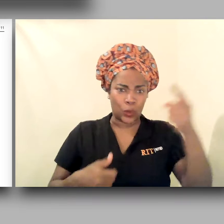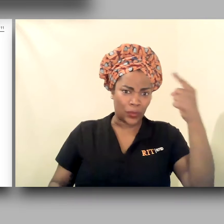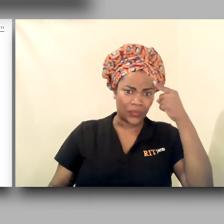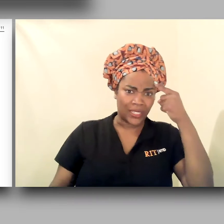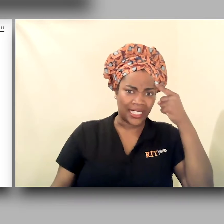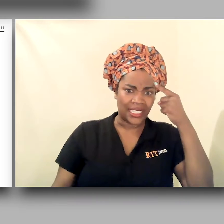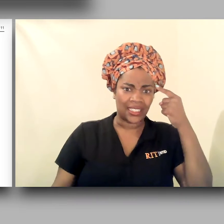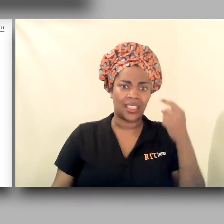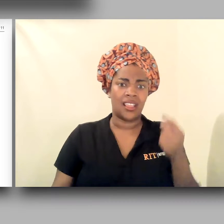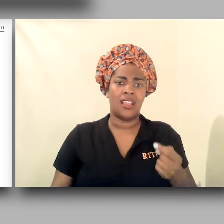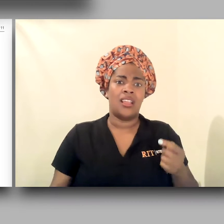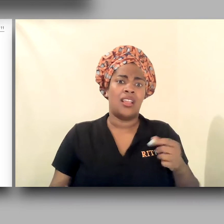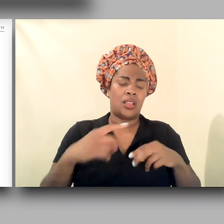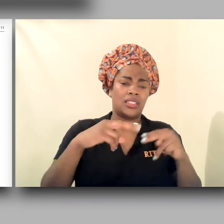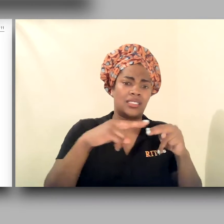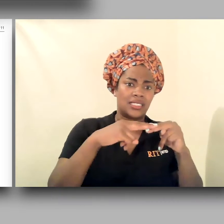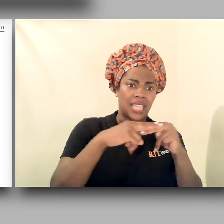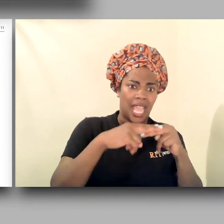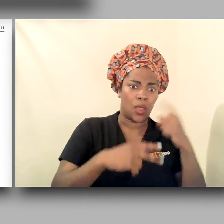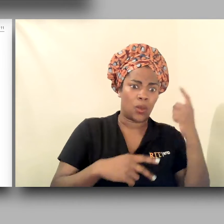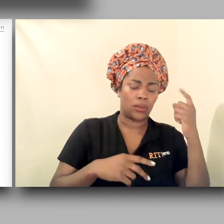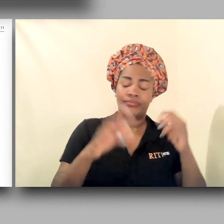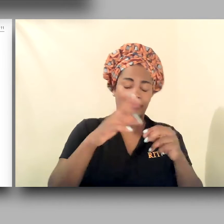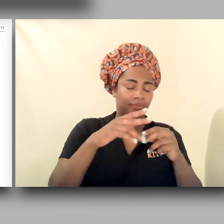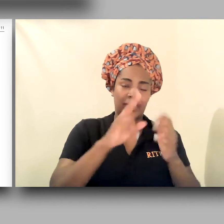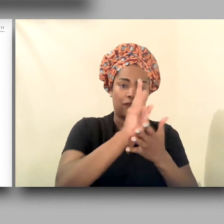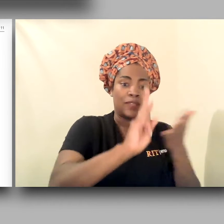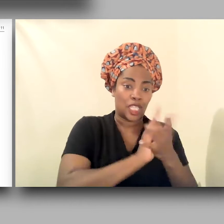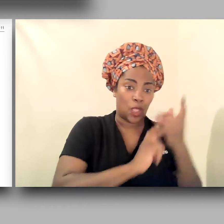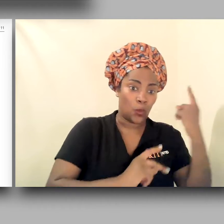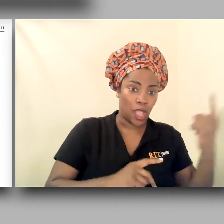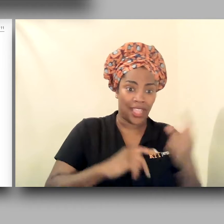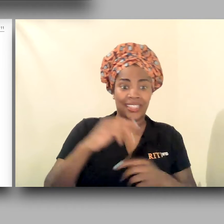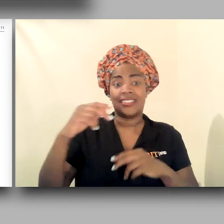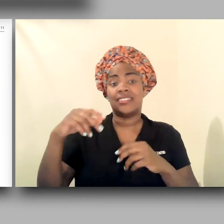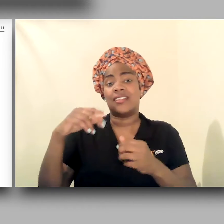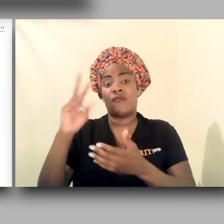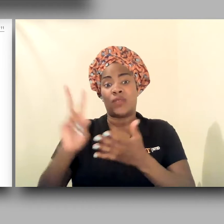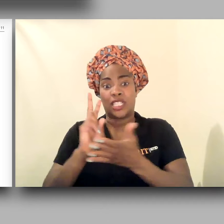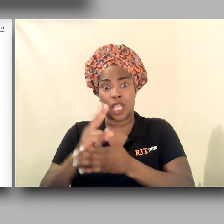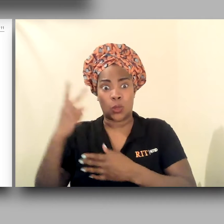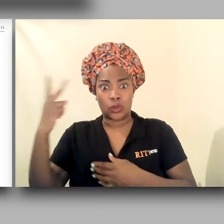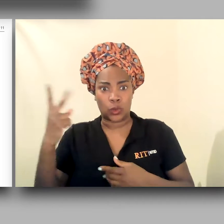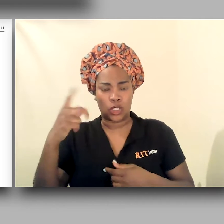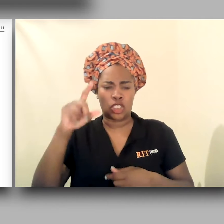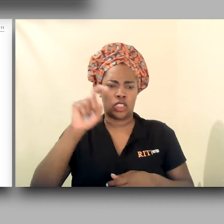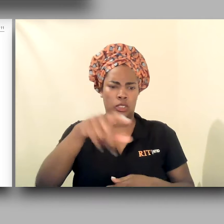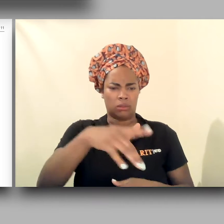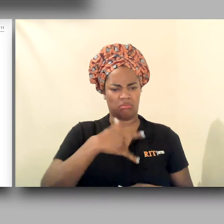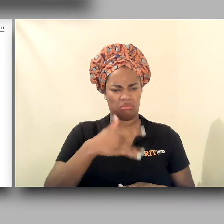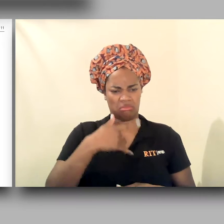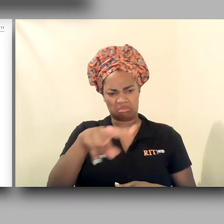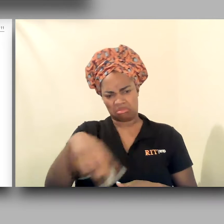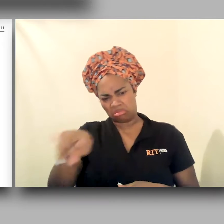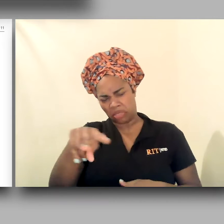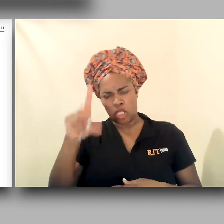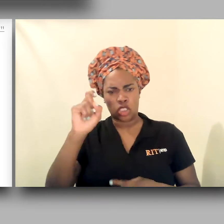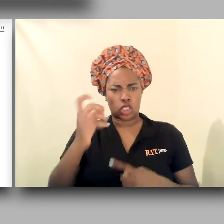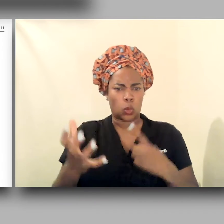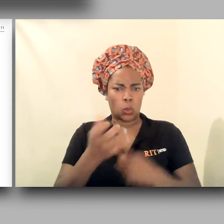Slide 1, well, video 1 or video 2? Which one do you feel would have won in the competition?